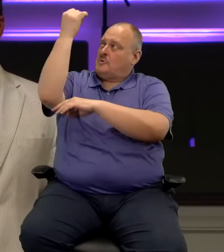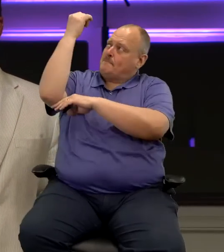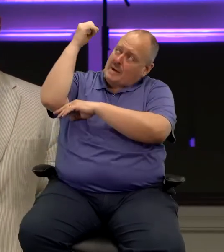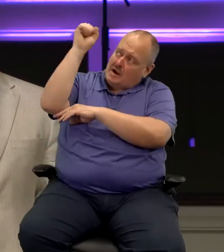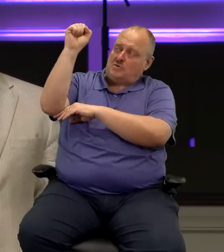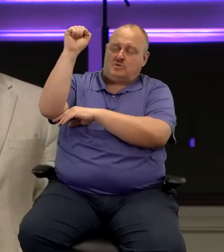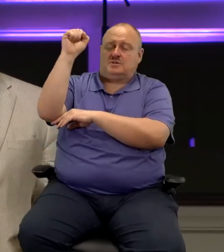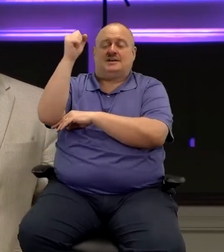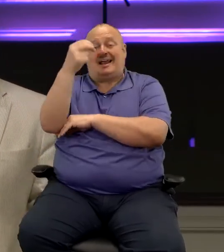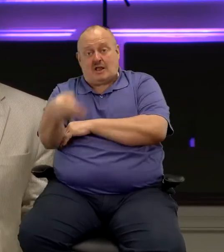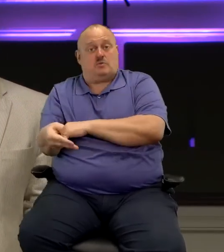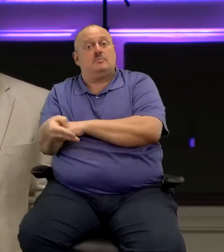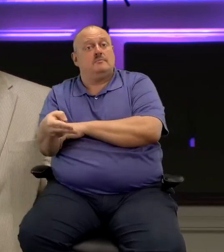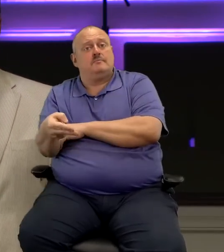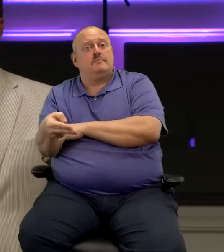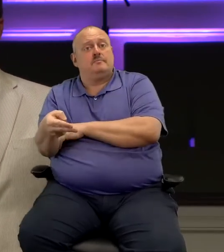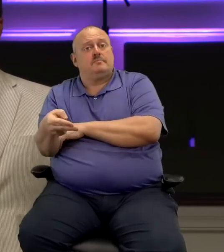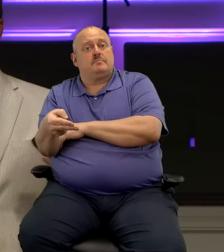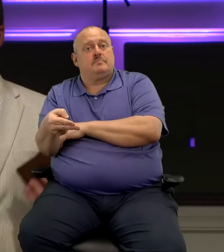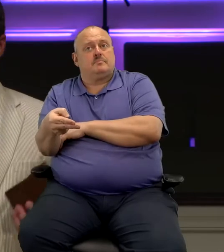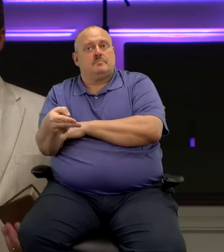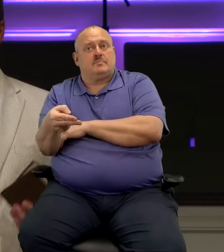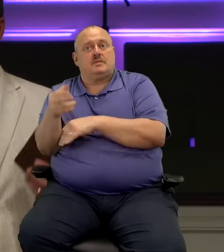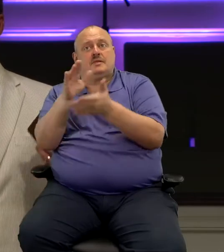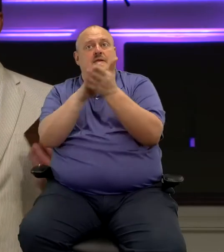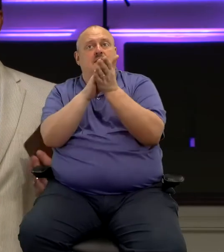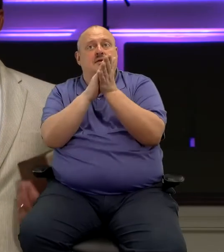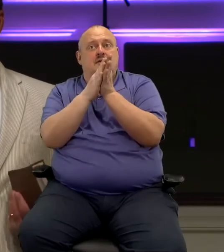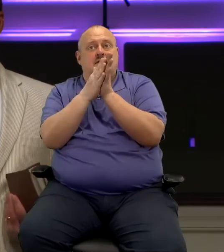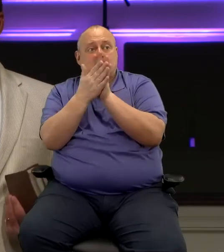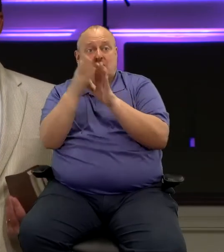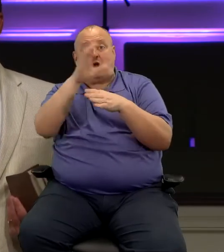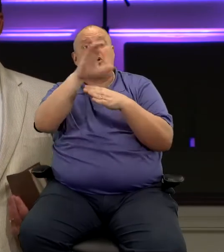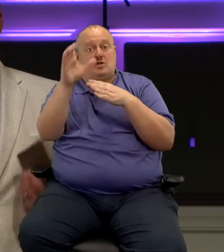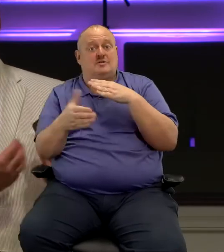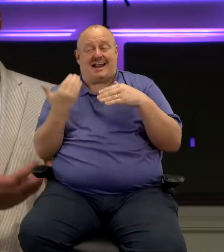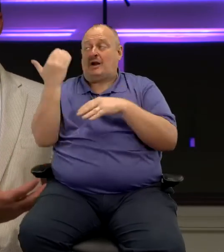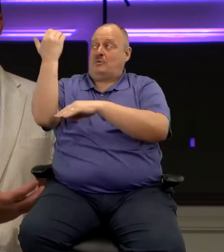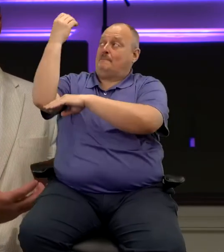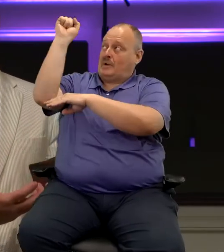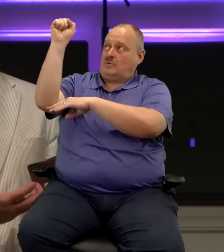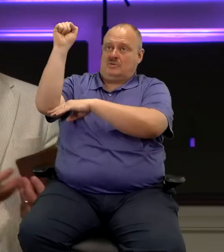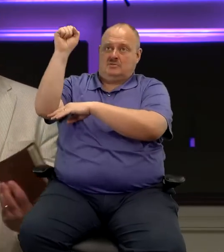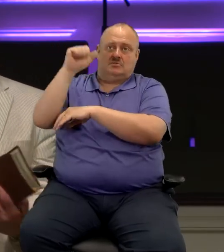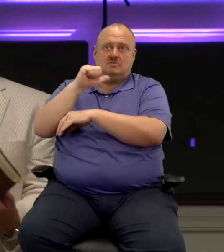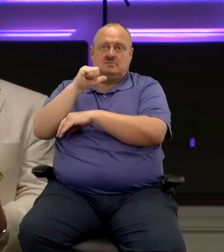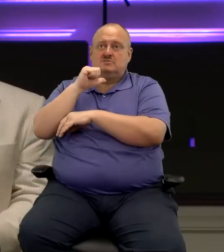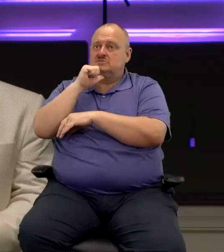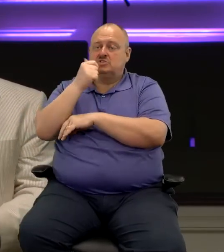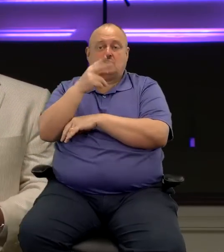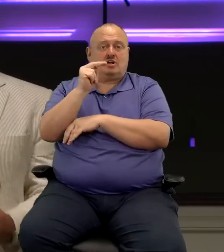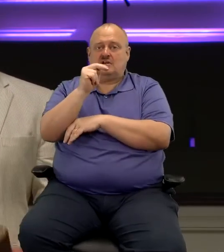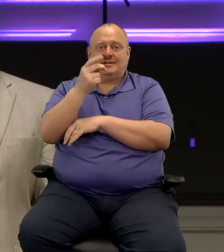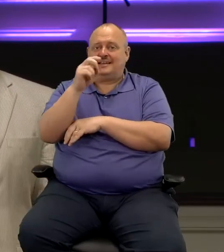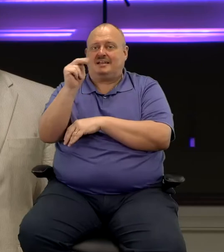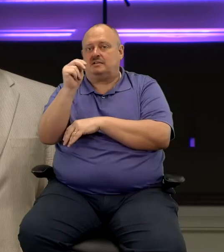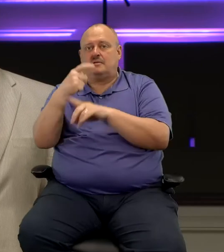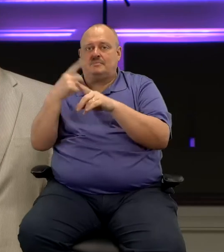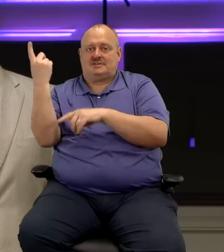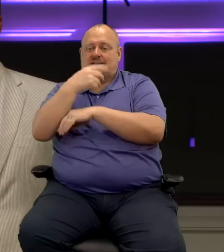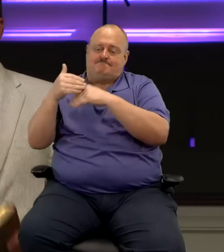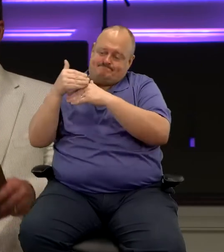his angels, unfortunately, became the consequence of our rebellion, not just in the Garden of Eden, but every day